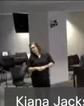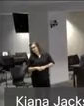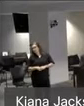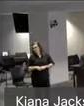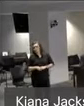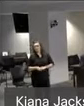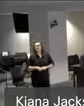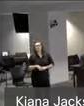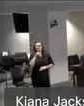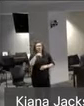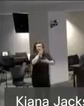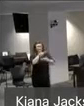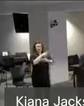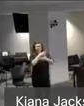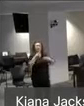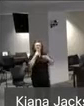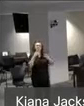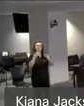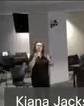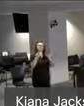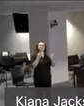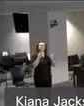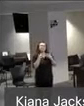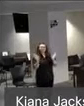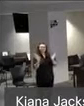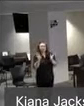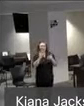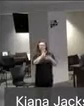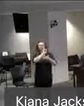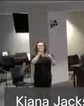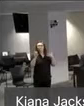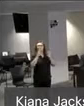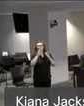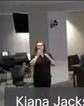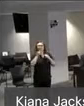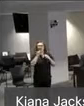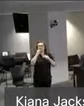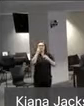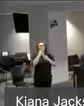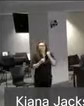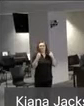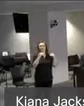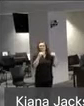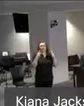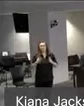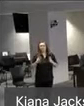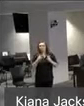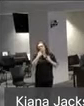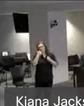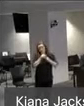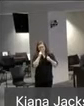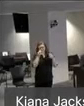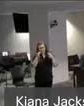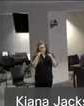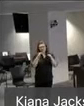This slide shows a more comprehensive overview of the Medicare Advantage rates for both vendors. The rates vary, as we've stated, based